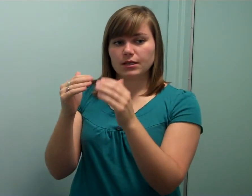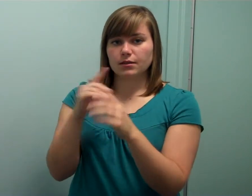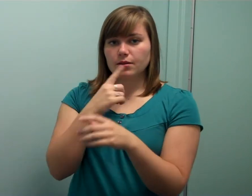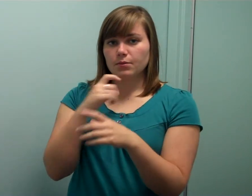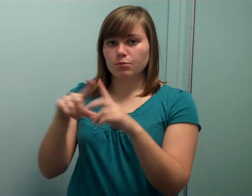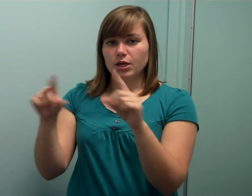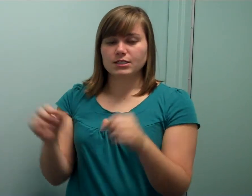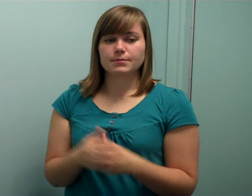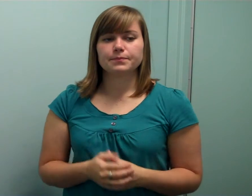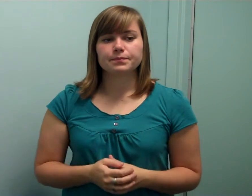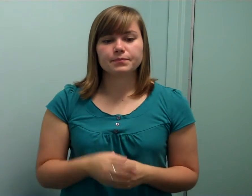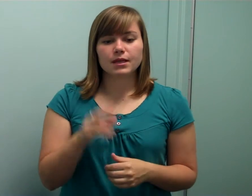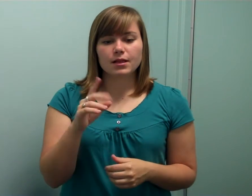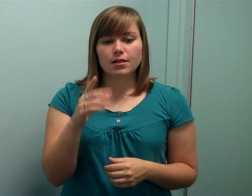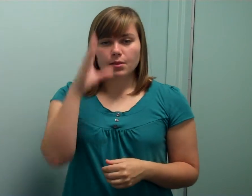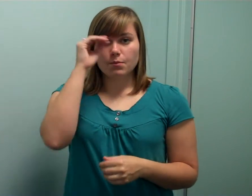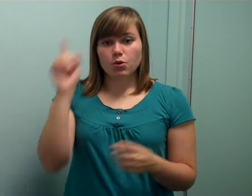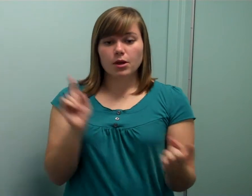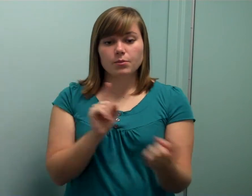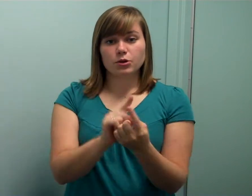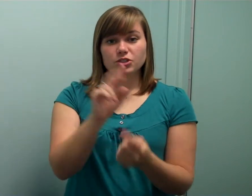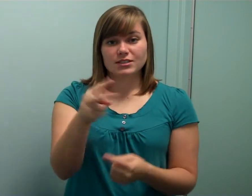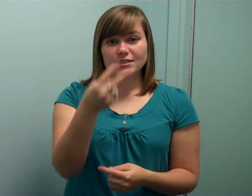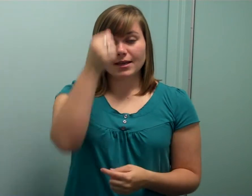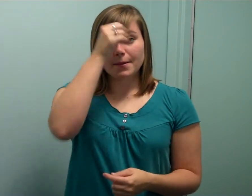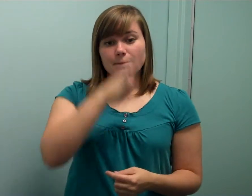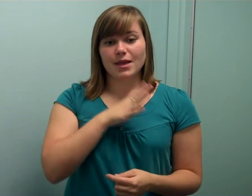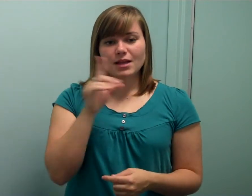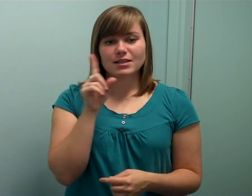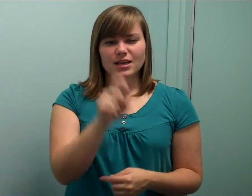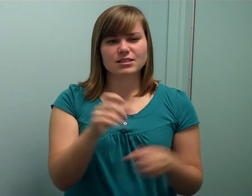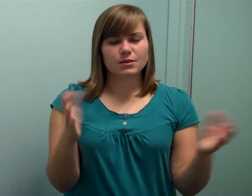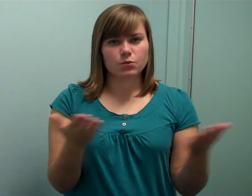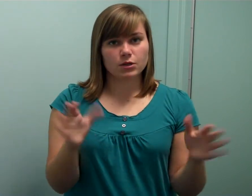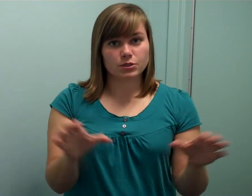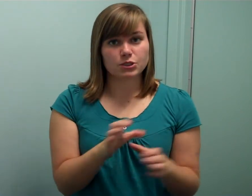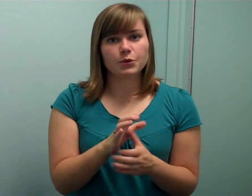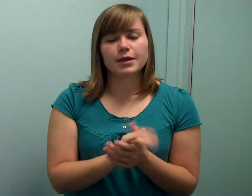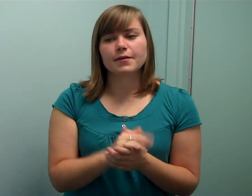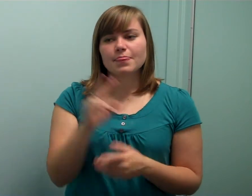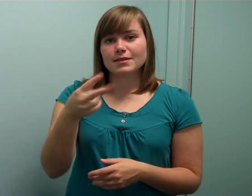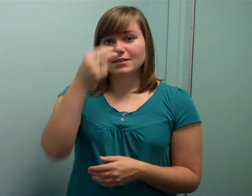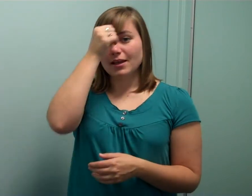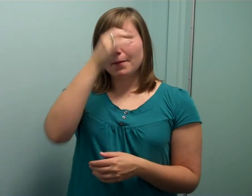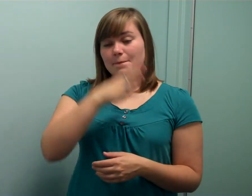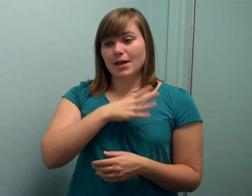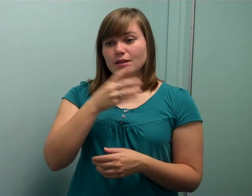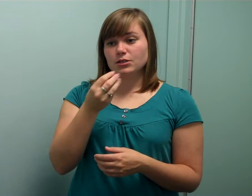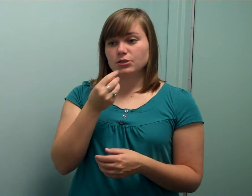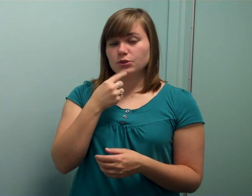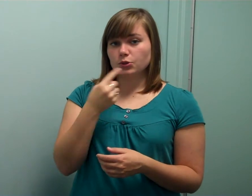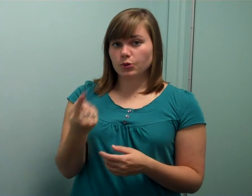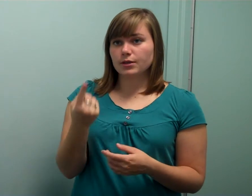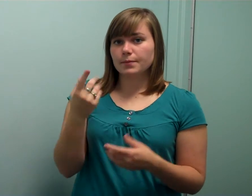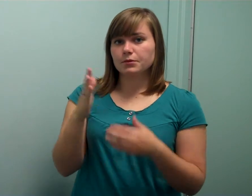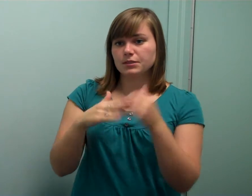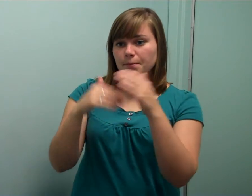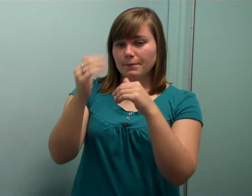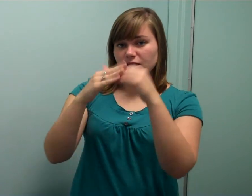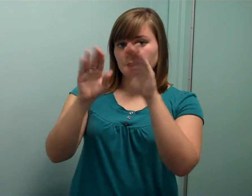doing?" The second brick mason looked kindly at the boy and said, "I'm building a log." The